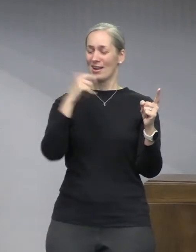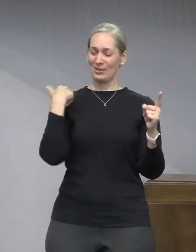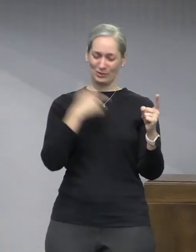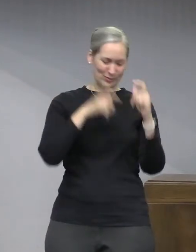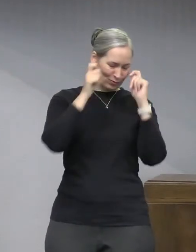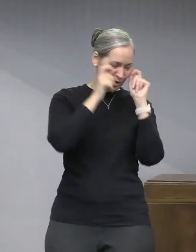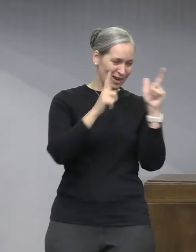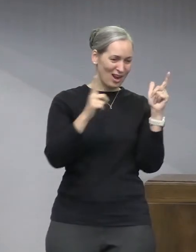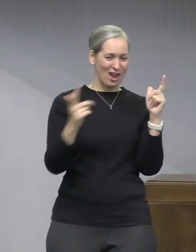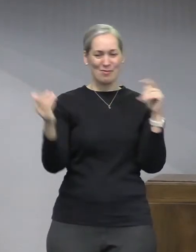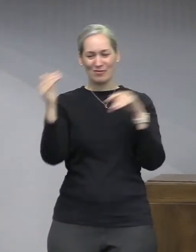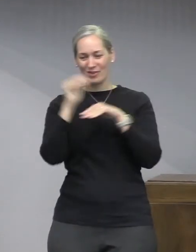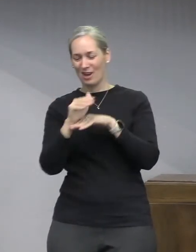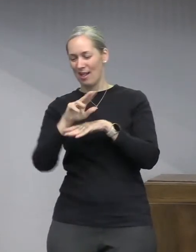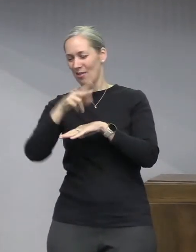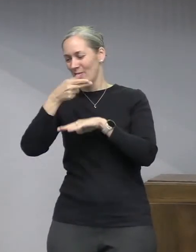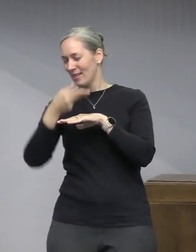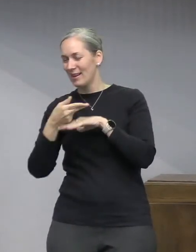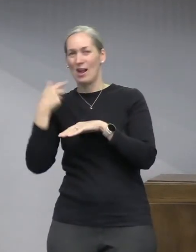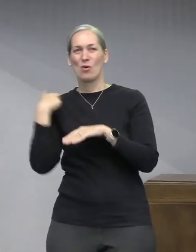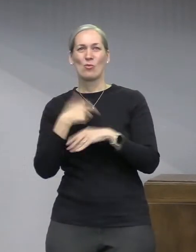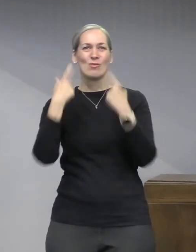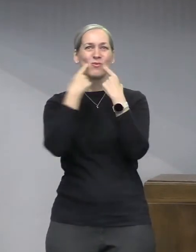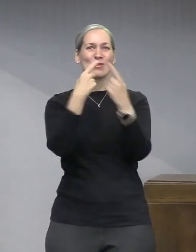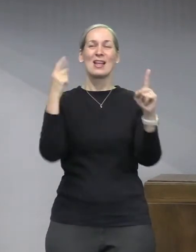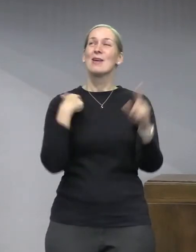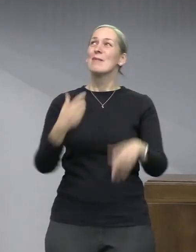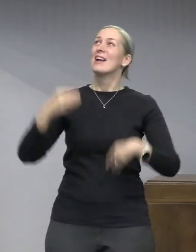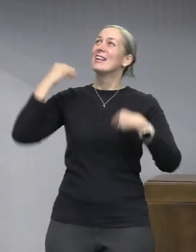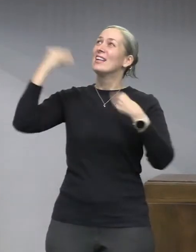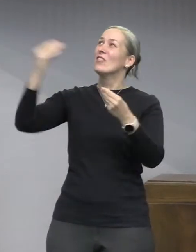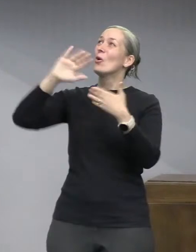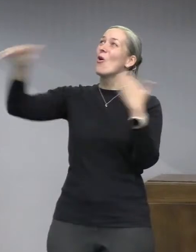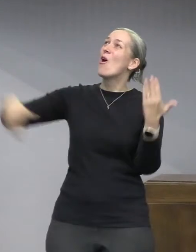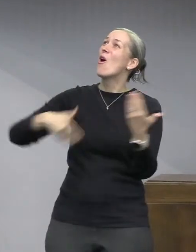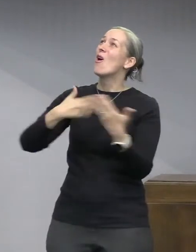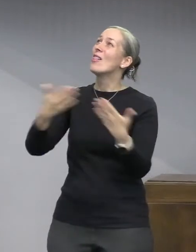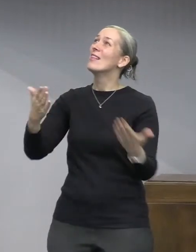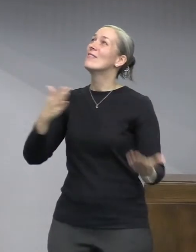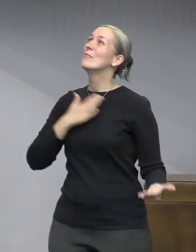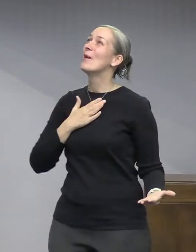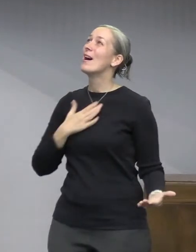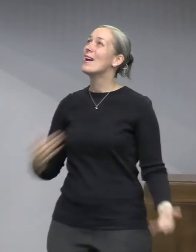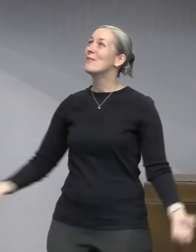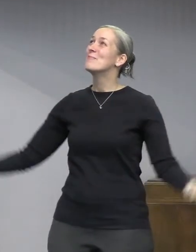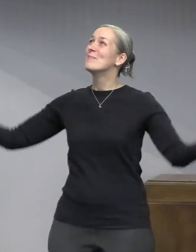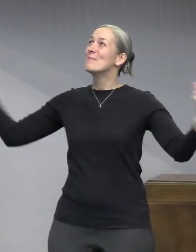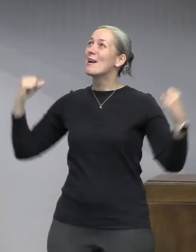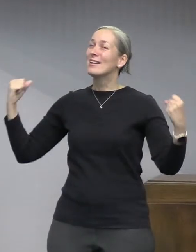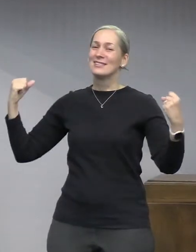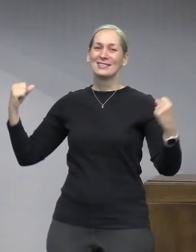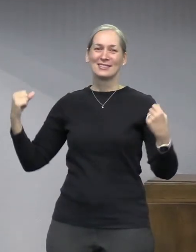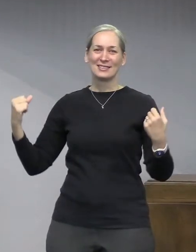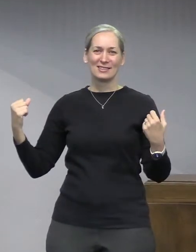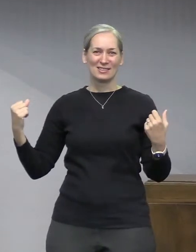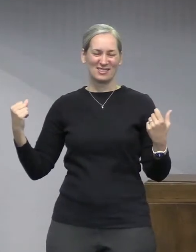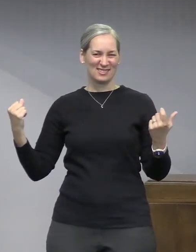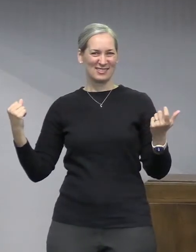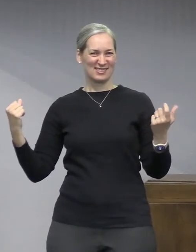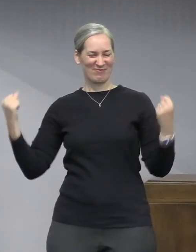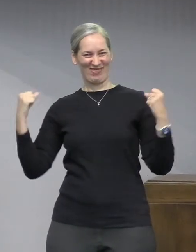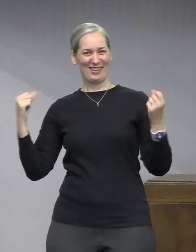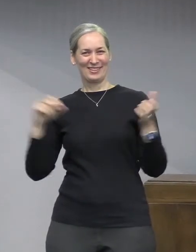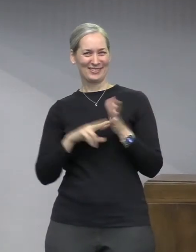up and each night as we lie down. We proclaim, "I give you all of my might." But what is that?